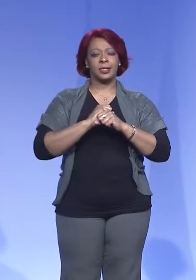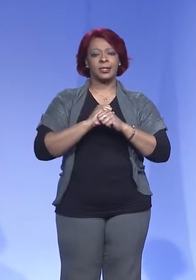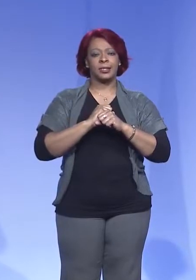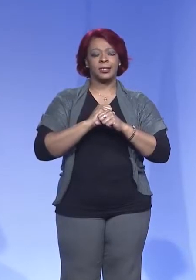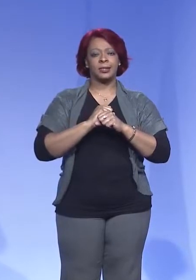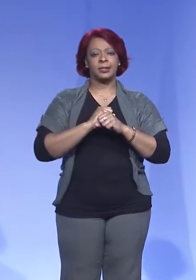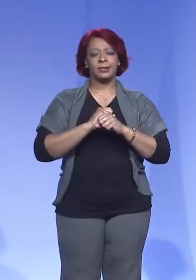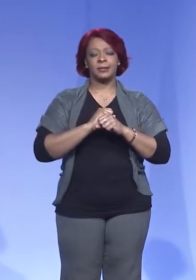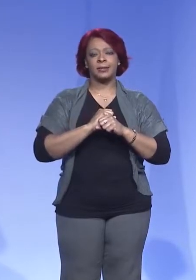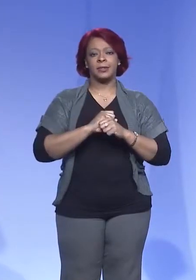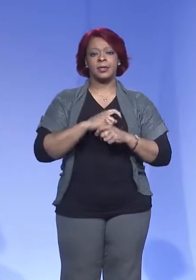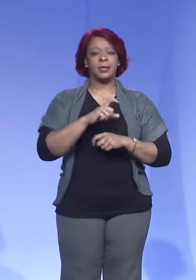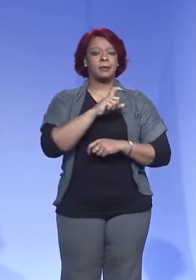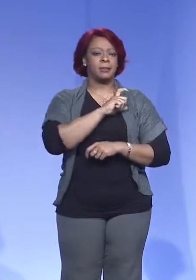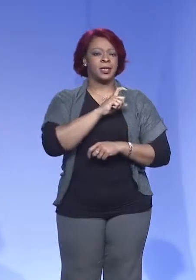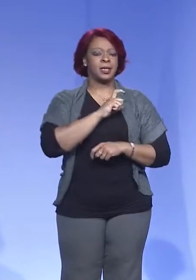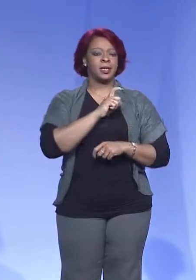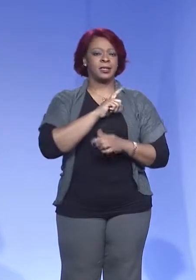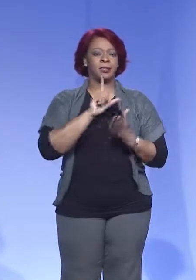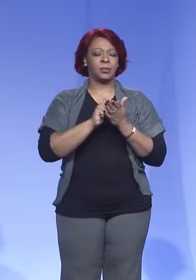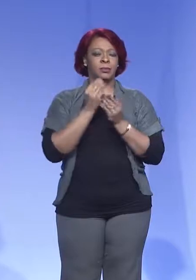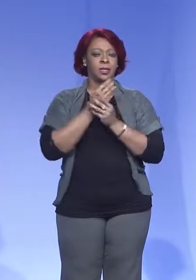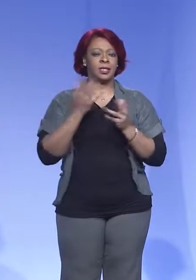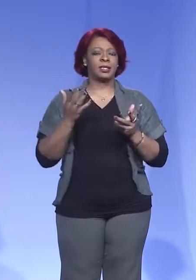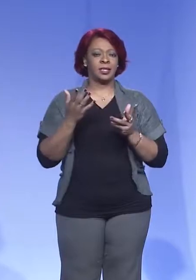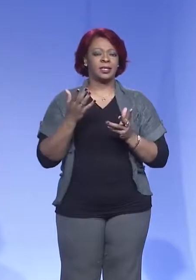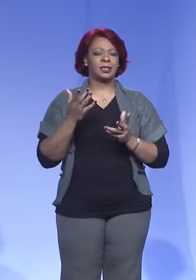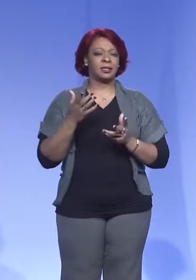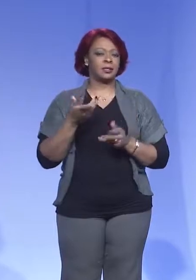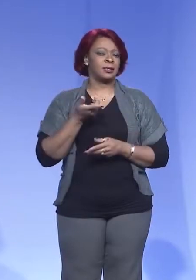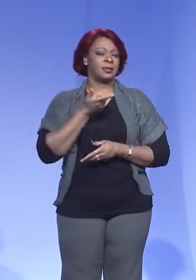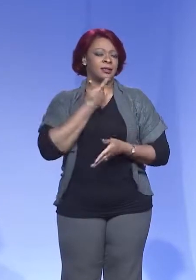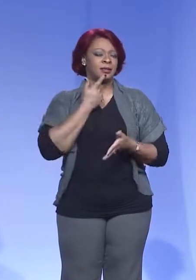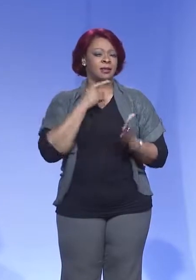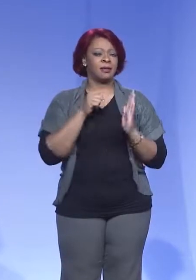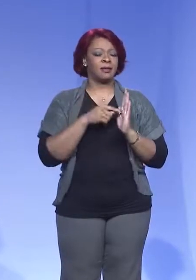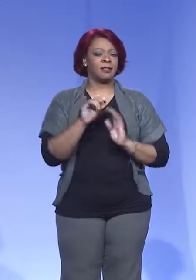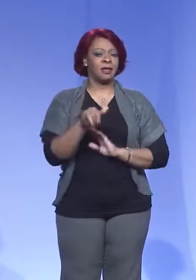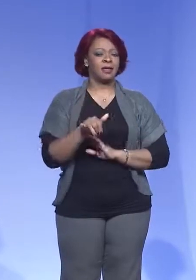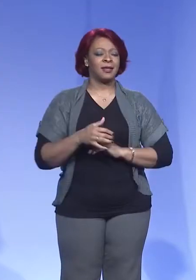published a press release in which it said that